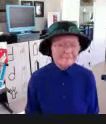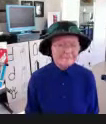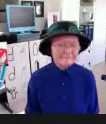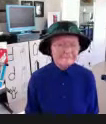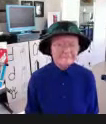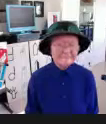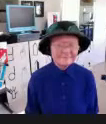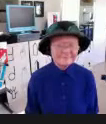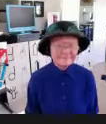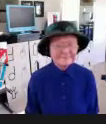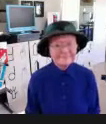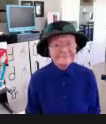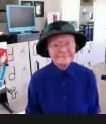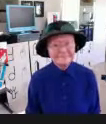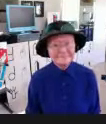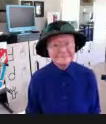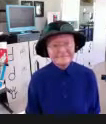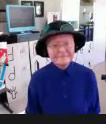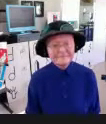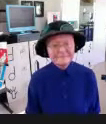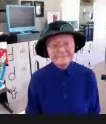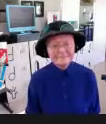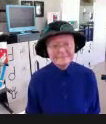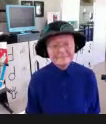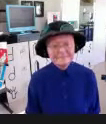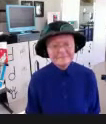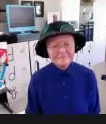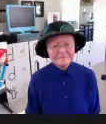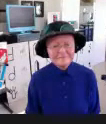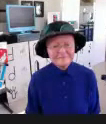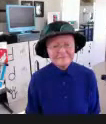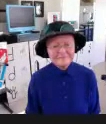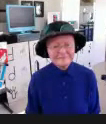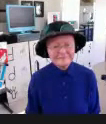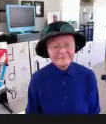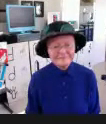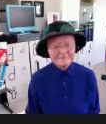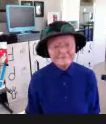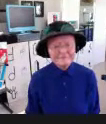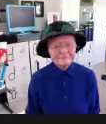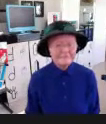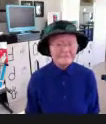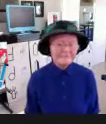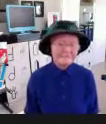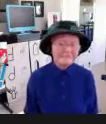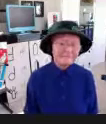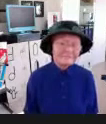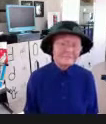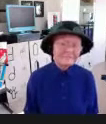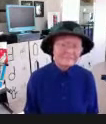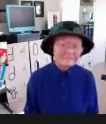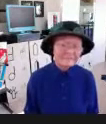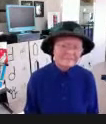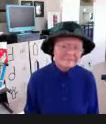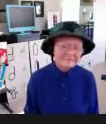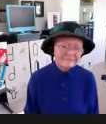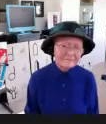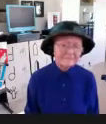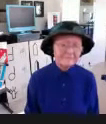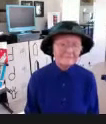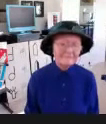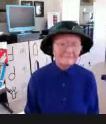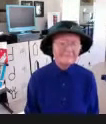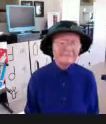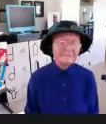more pictures, usually photos, but the number prompts just have little dots. They're much simpler.